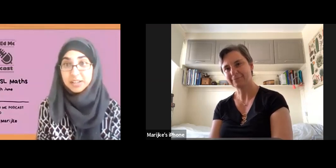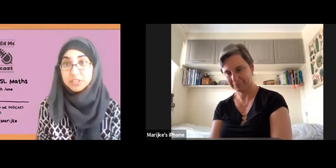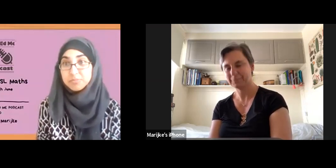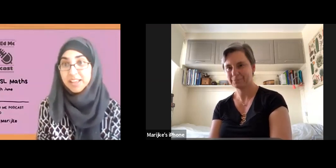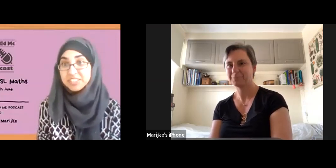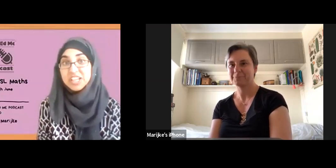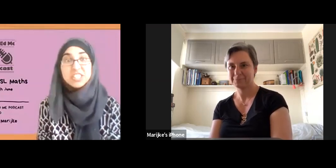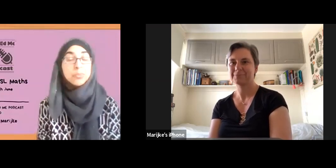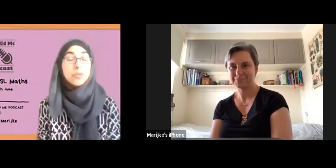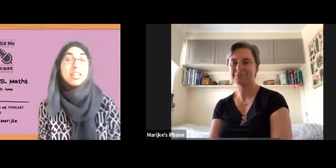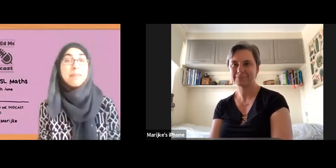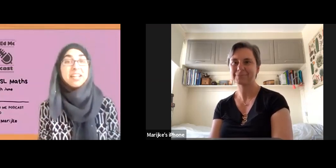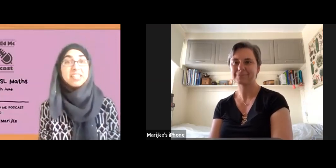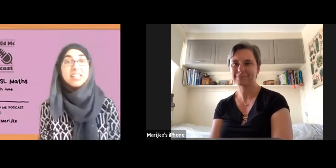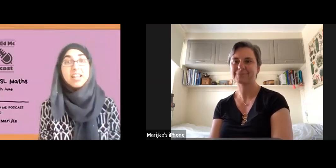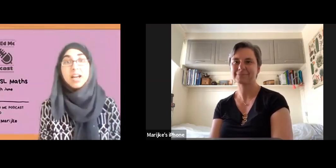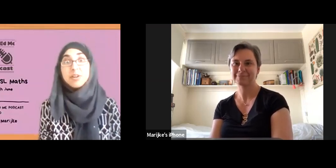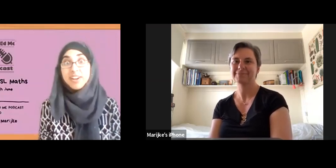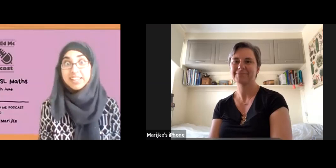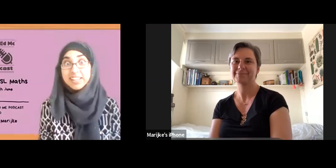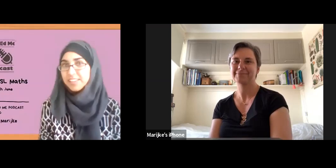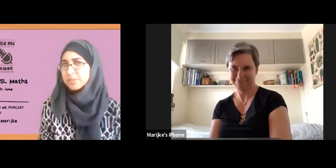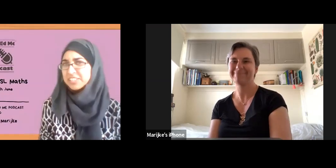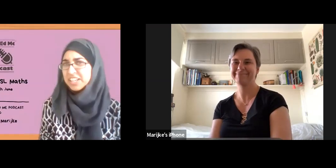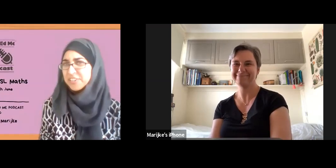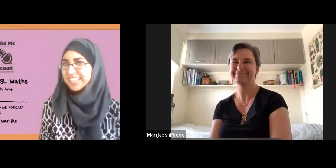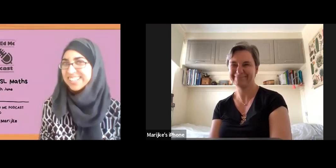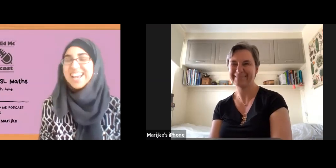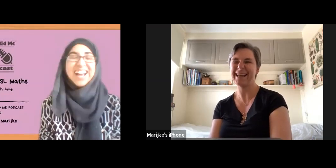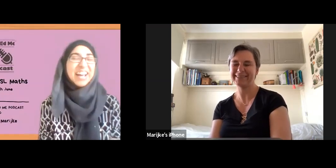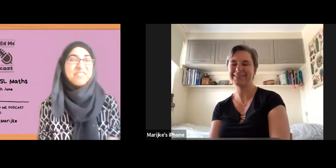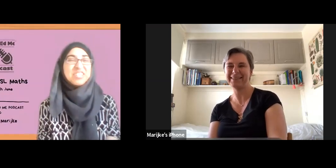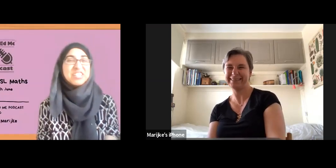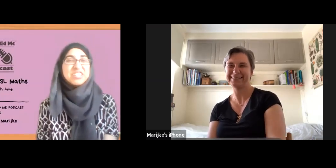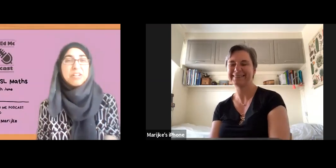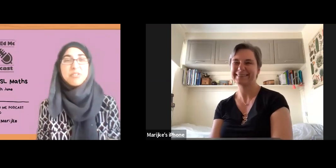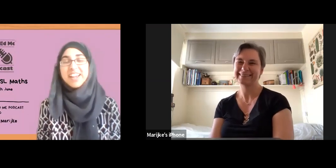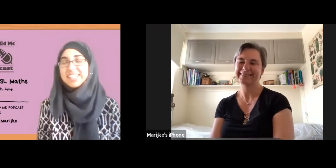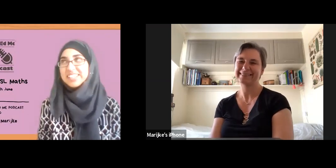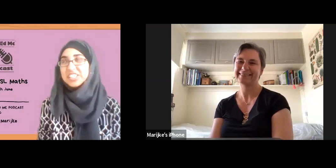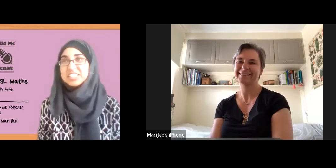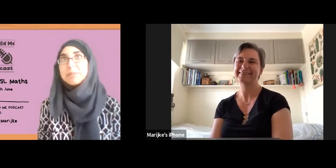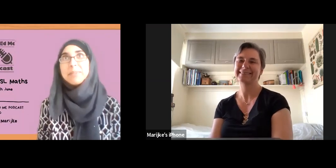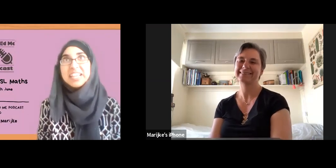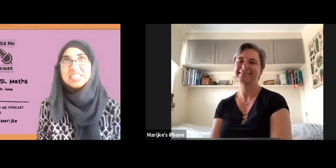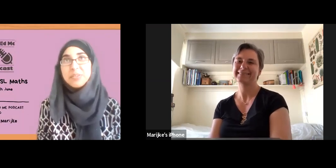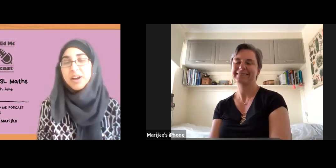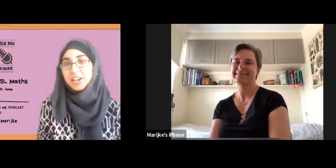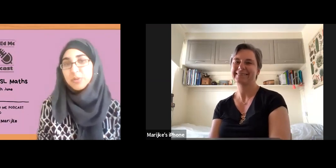Language Maths. So we've got the amazing Marijke. Have I pronounced that correctly? Yeah, that's right. So Marijke does some amazing work where